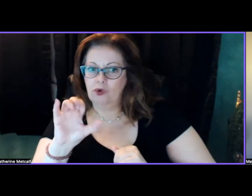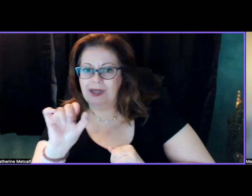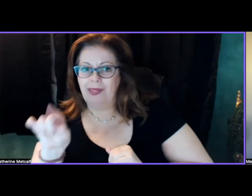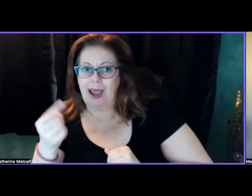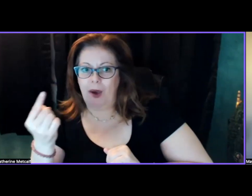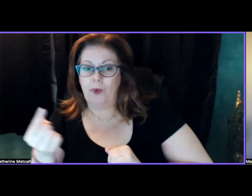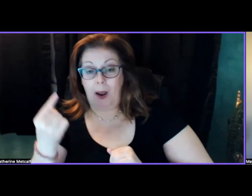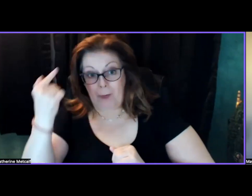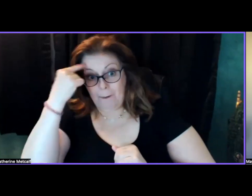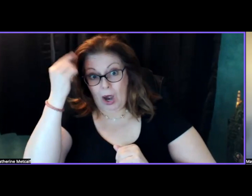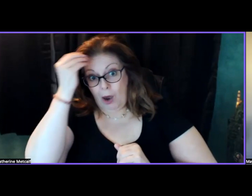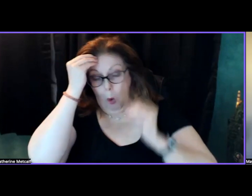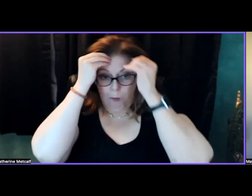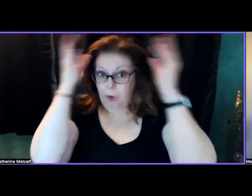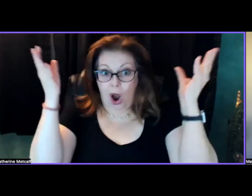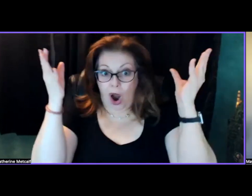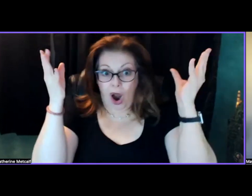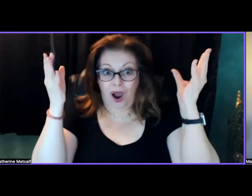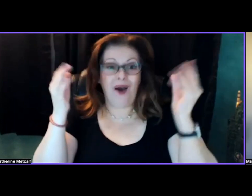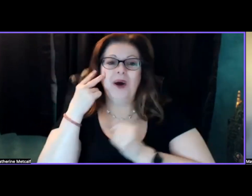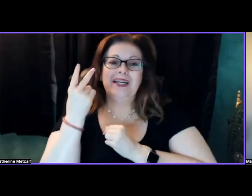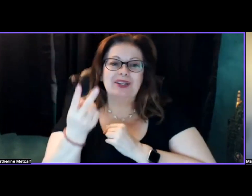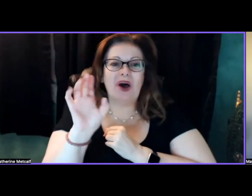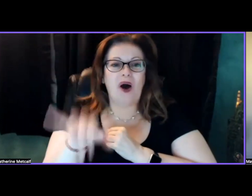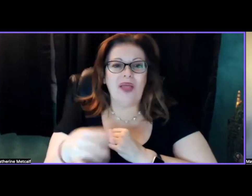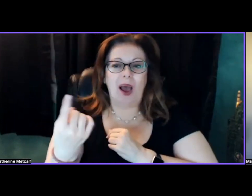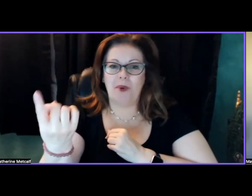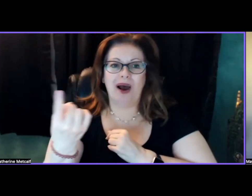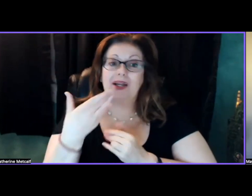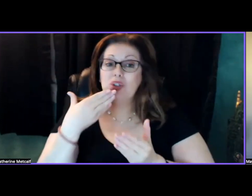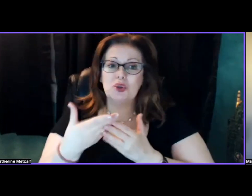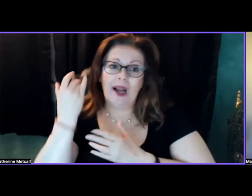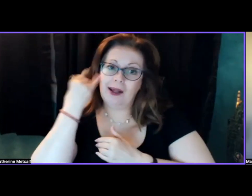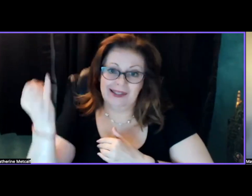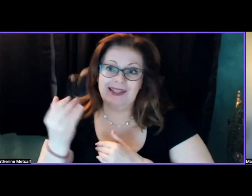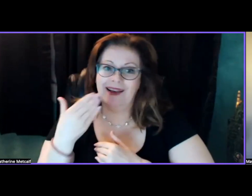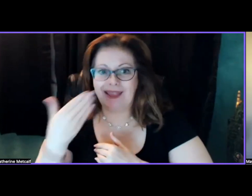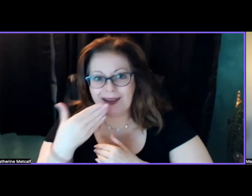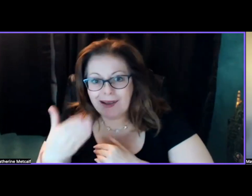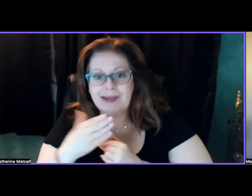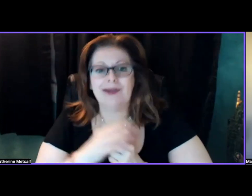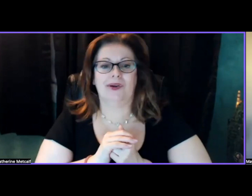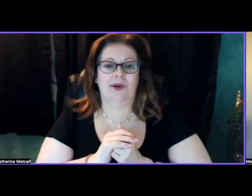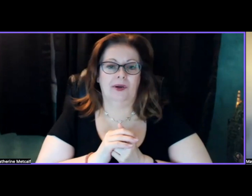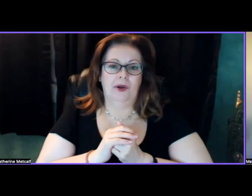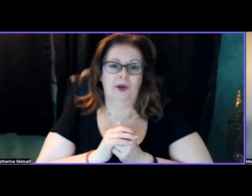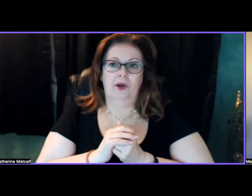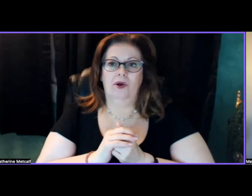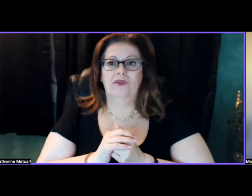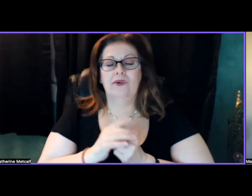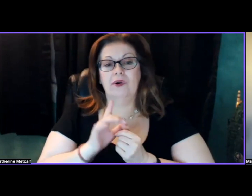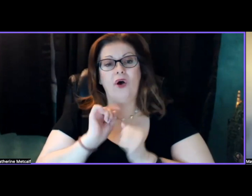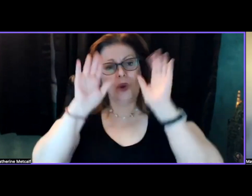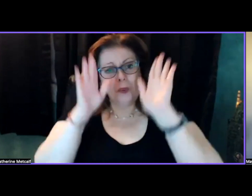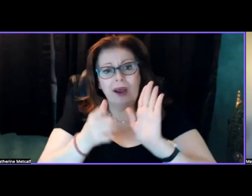exploded by that. So thank you for introducing me to that idea. Just a lot of really wonderful moments I